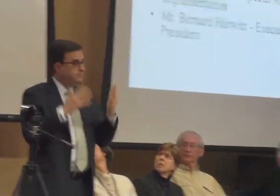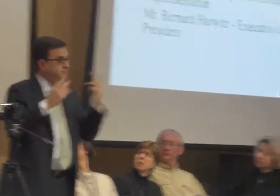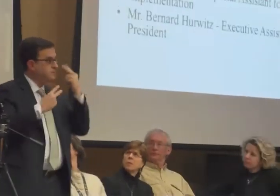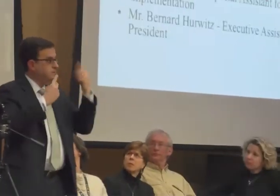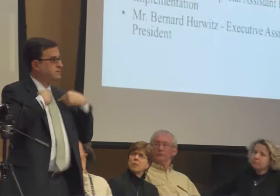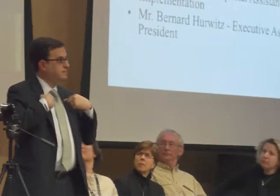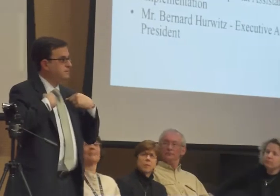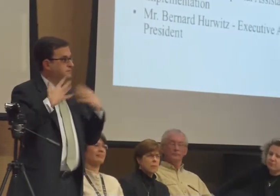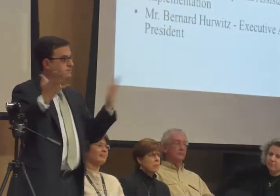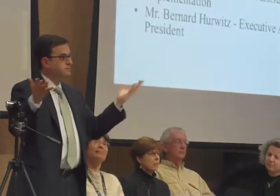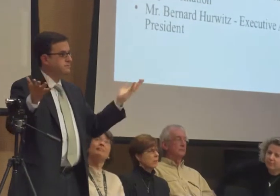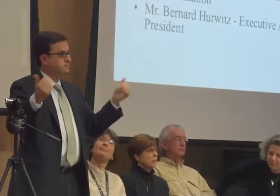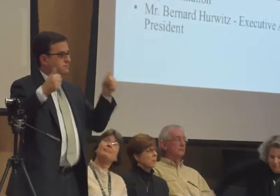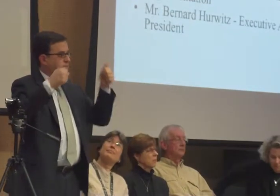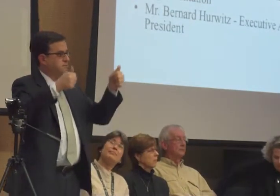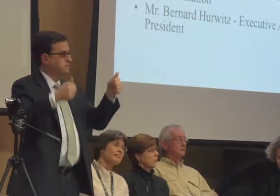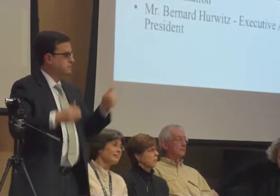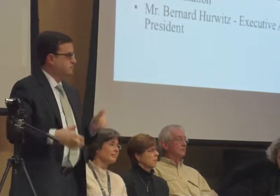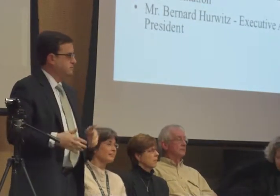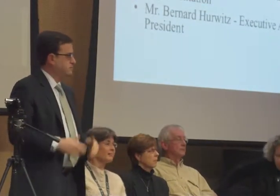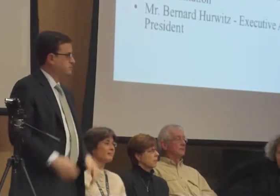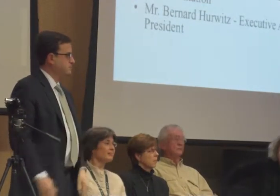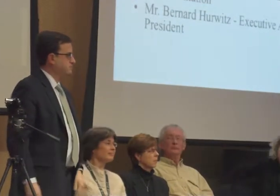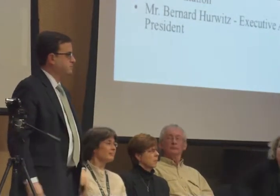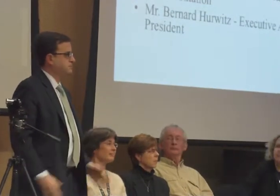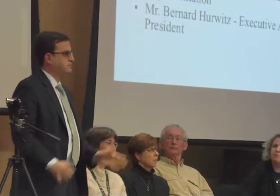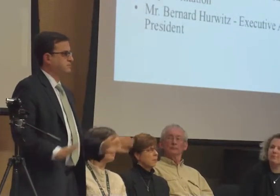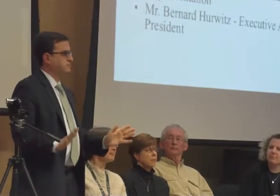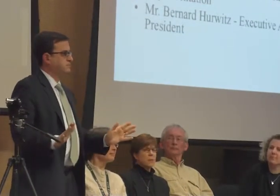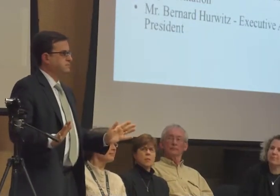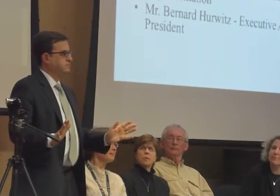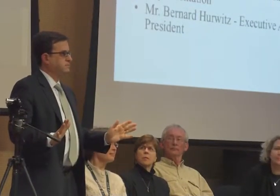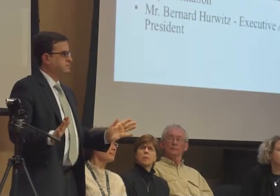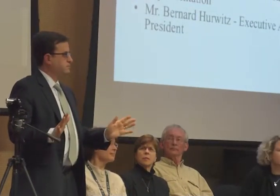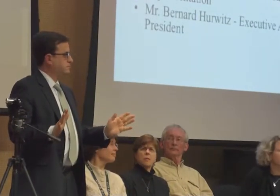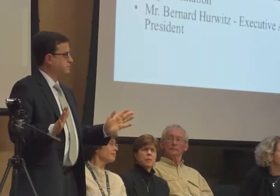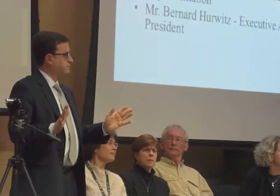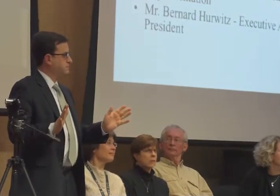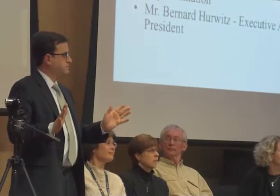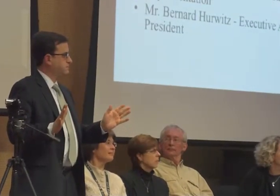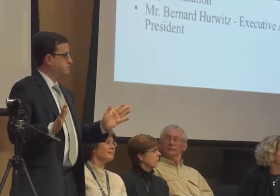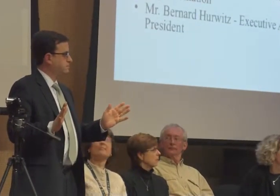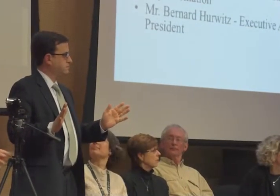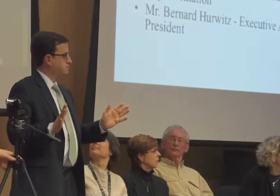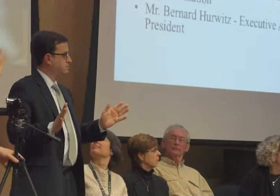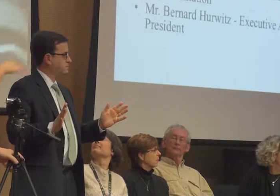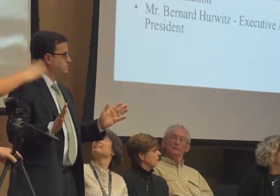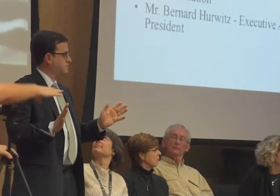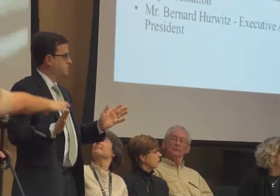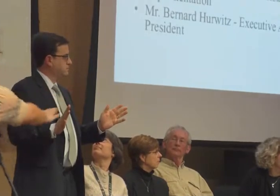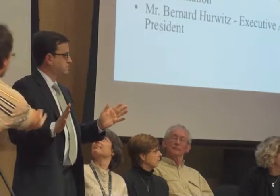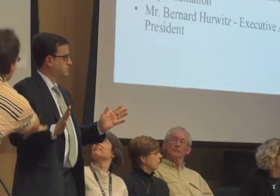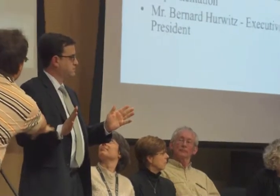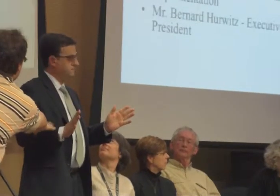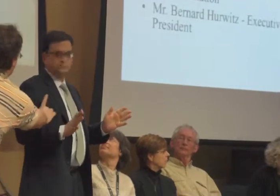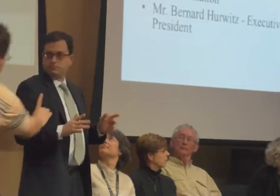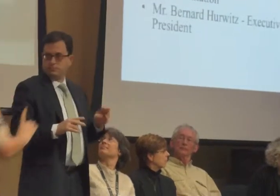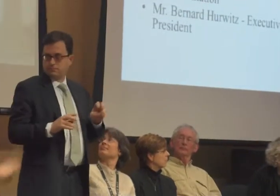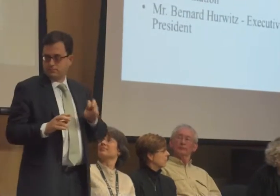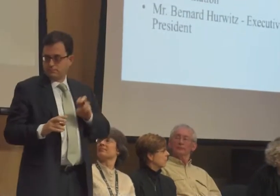Okay, so do we want the camera to be on the panel now? Is everybody okay? Because we don't have enough lines to set up everything. So one moment while we set the